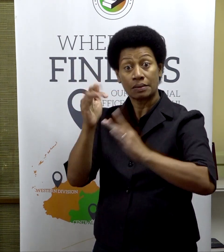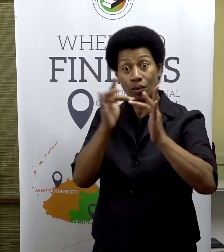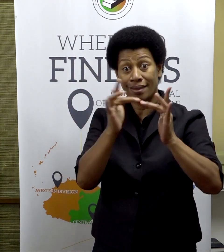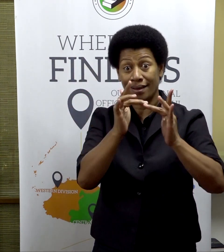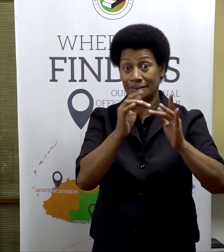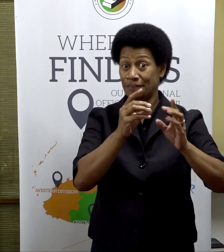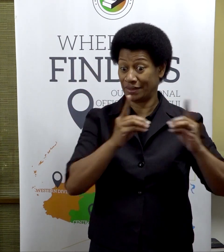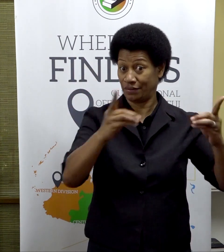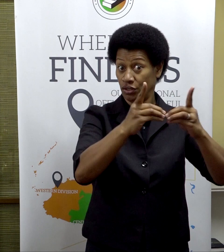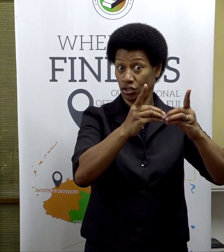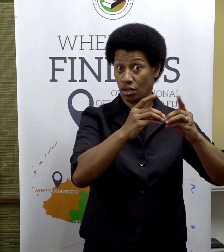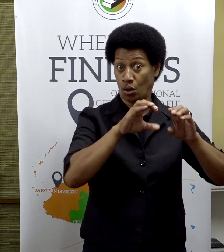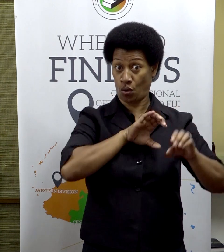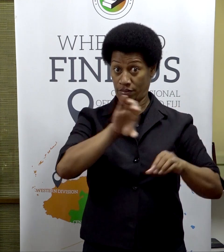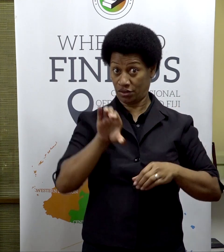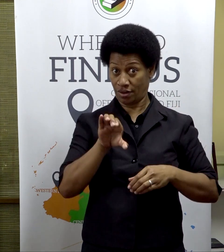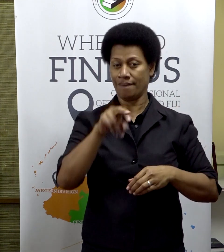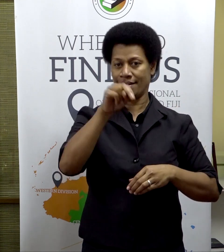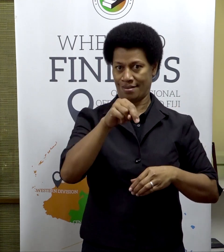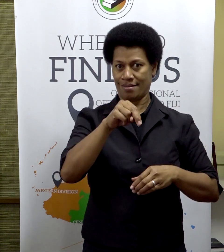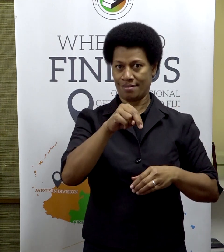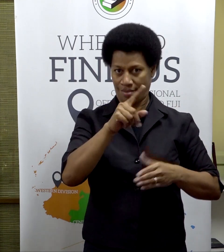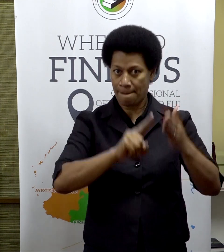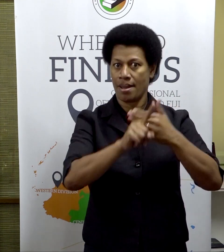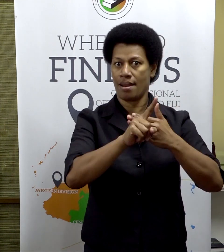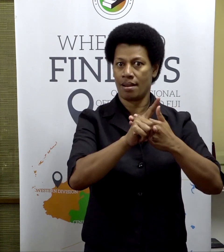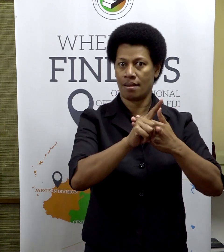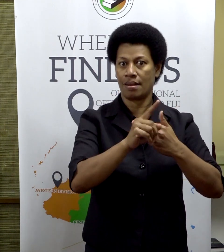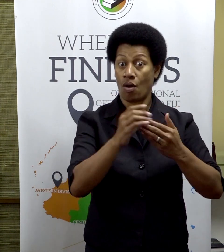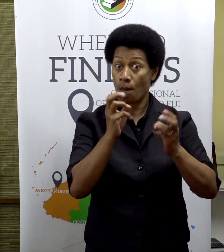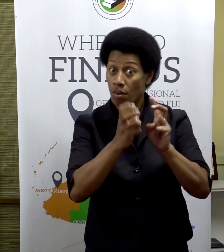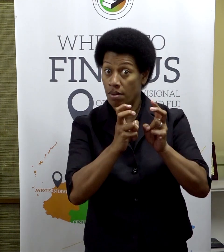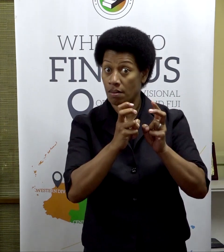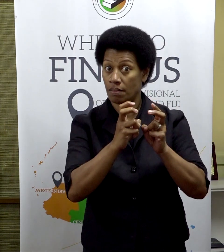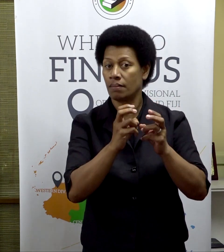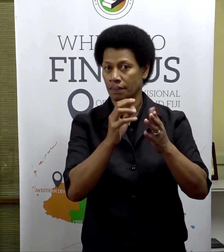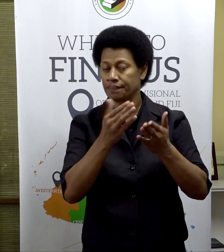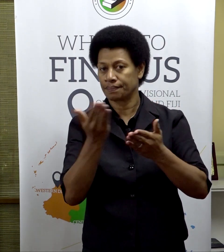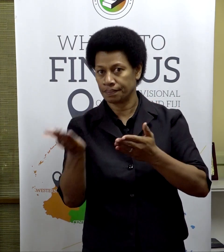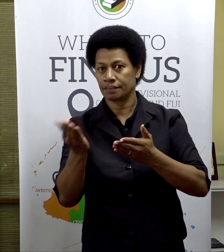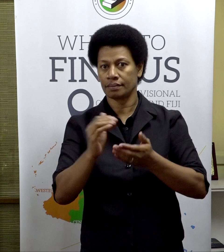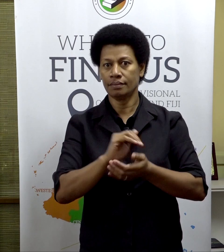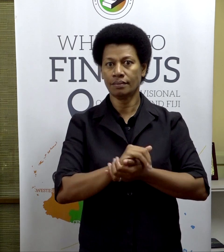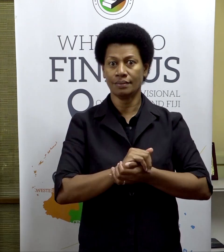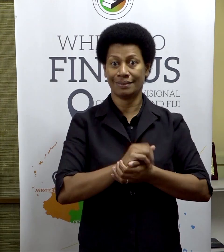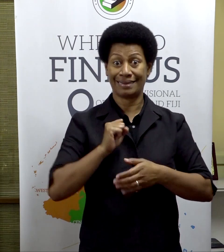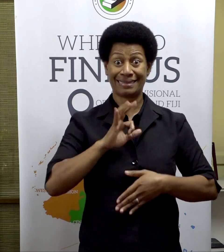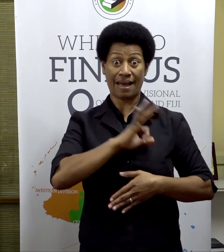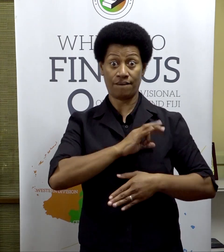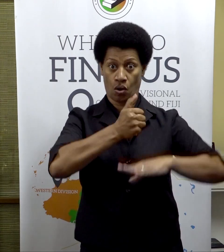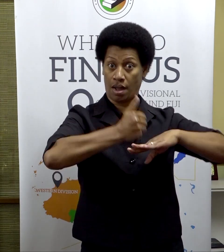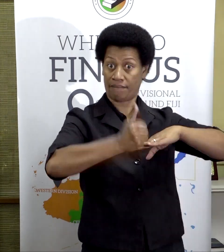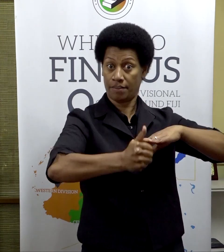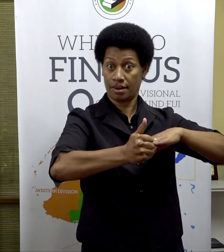commissioners if the need arises for you should you encounter any problem. For civil servants, as confirmed